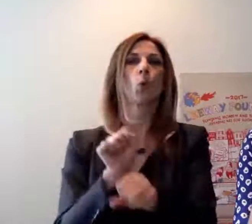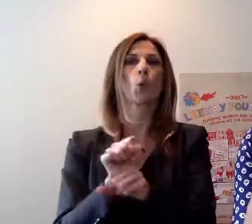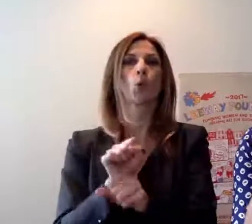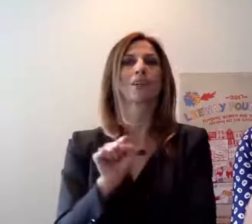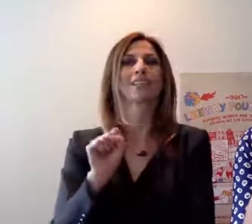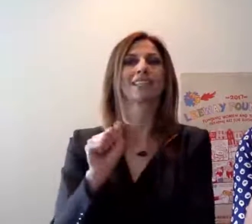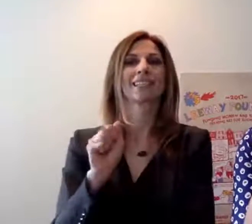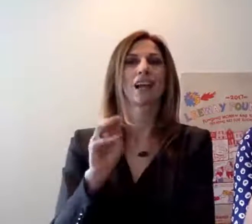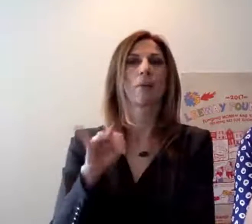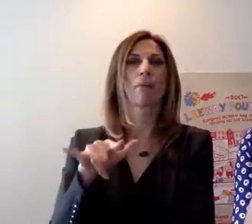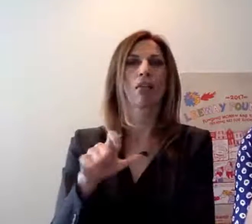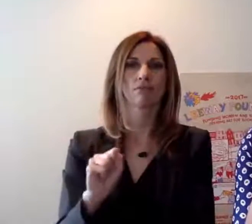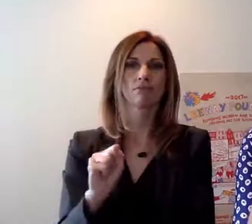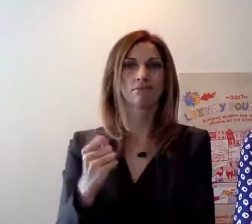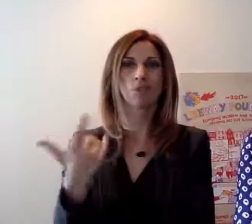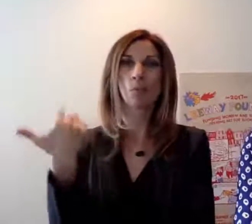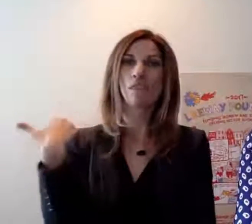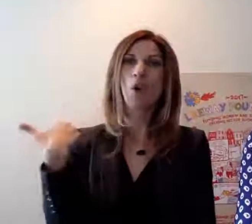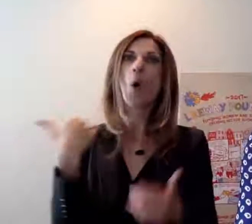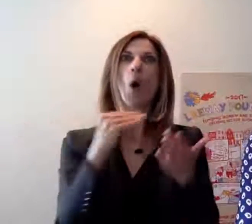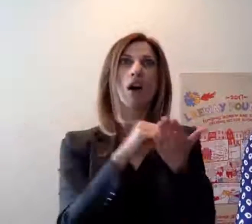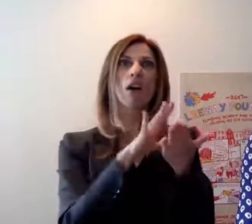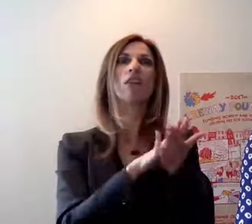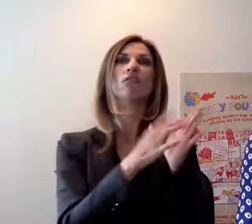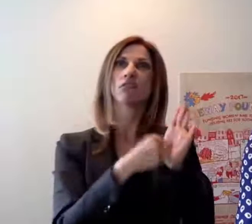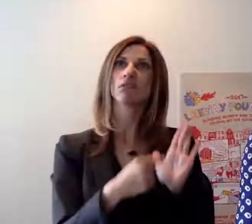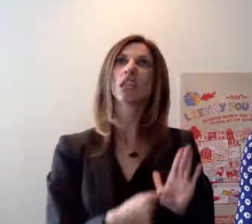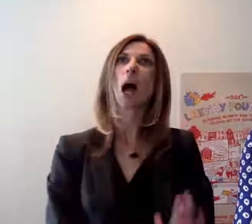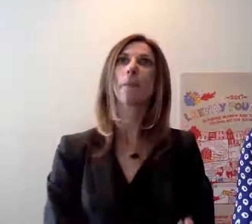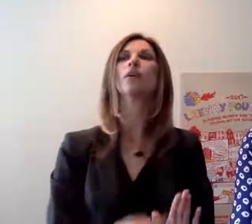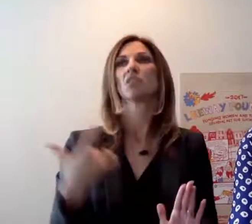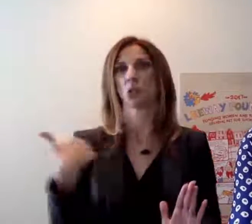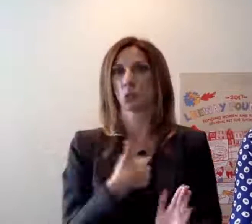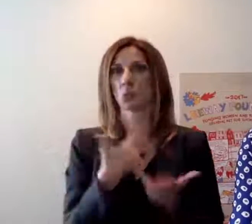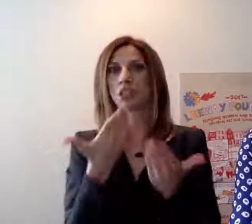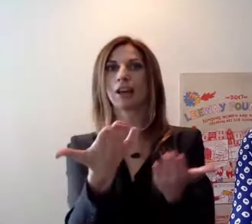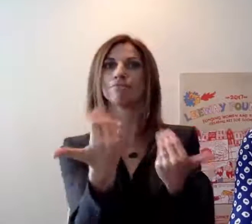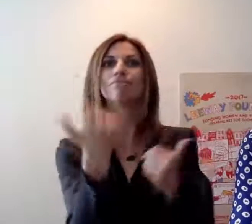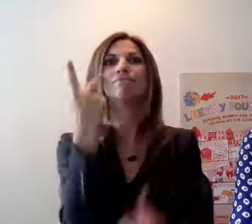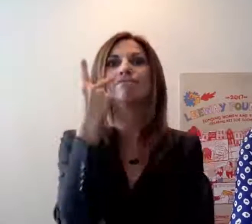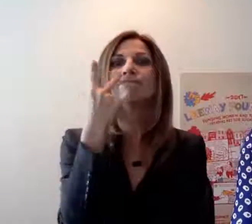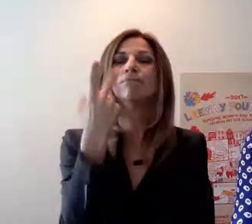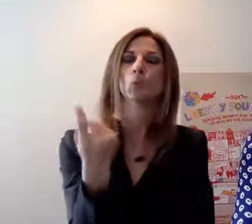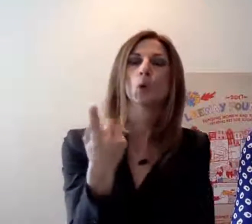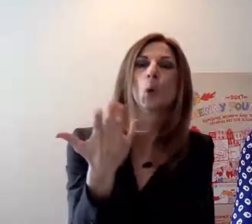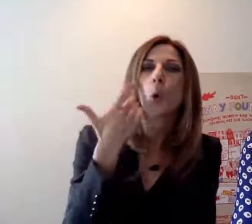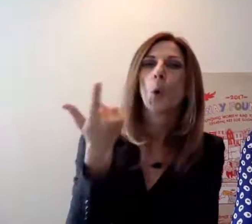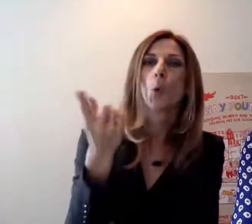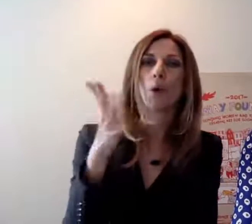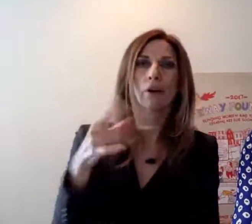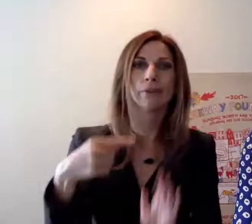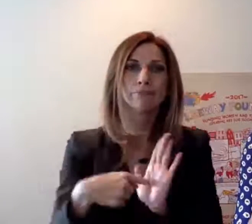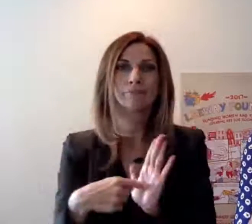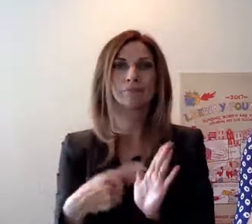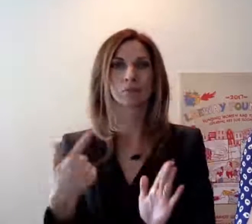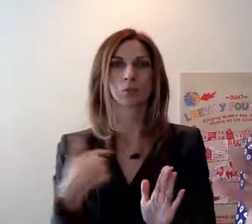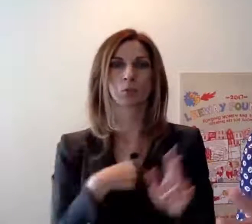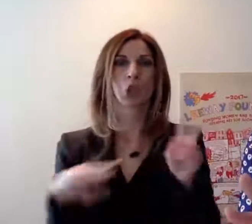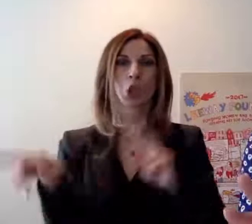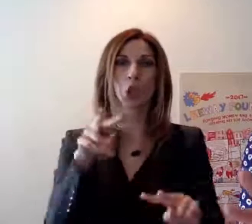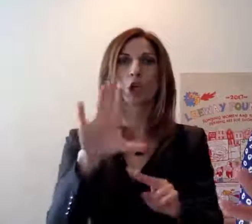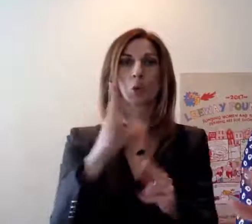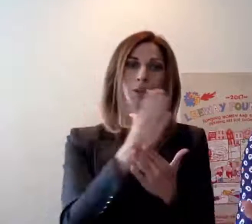some of the things that you listed there in number 2, because the panelists are going to be looking at your stage